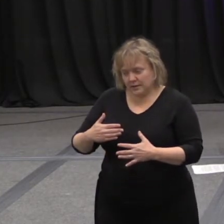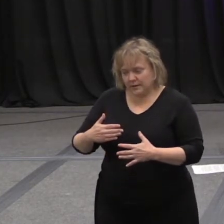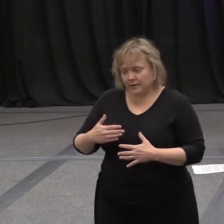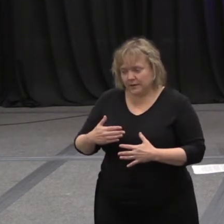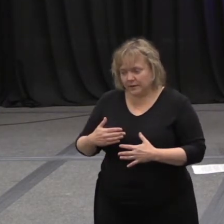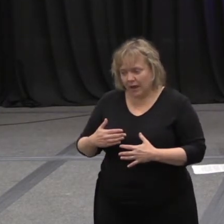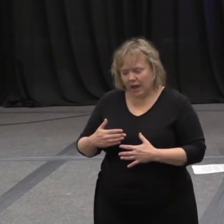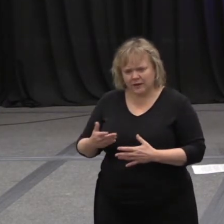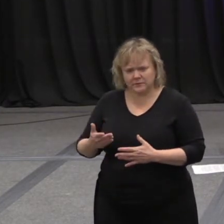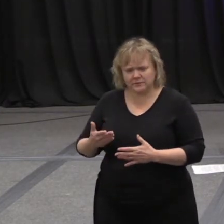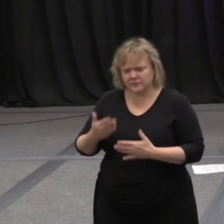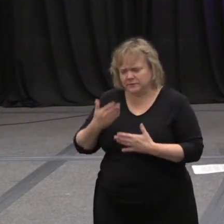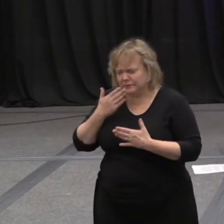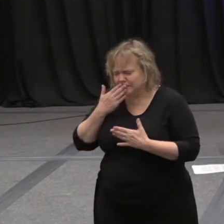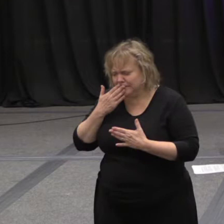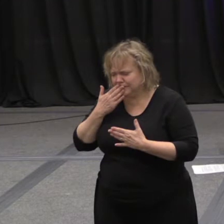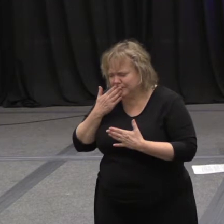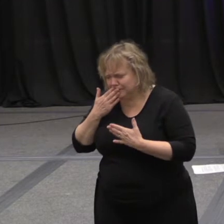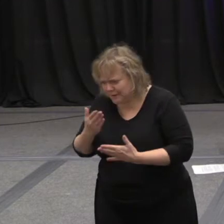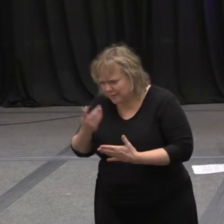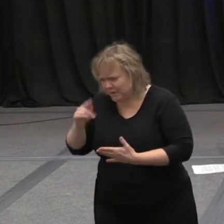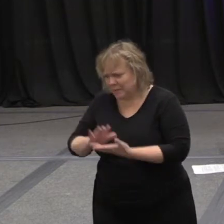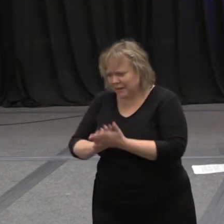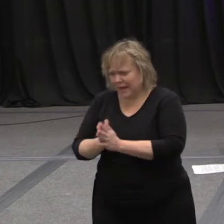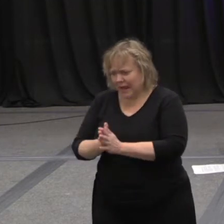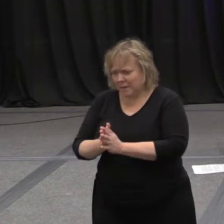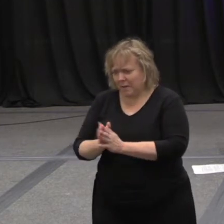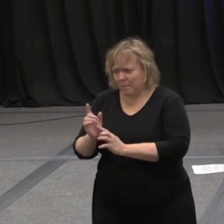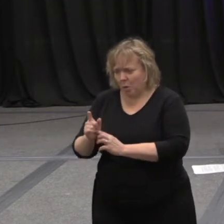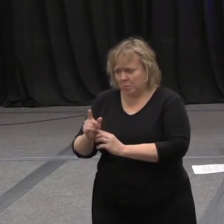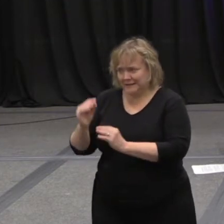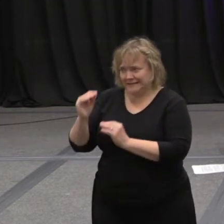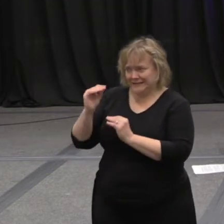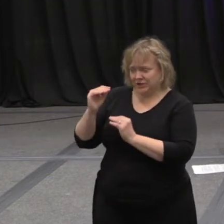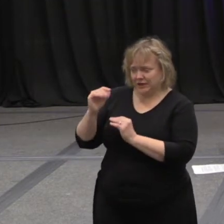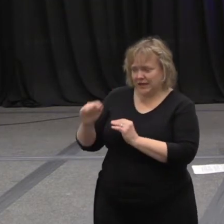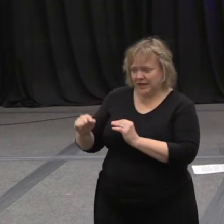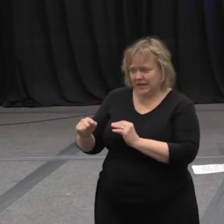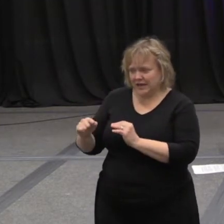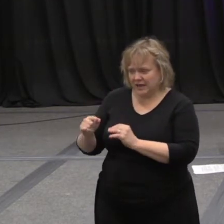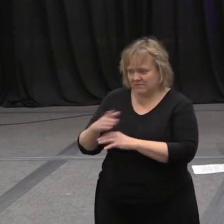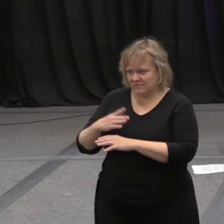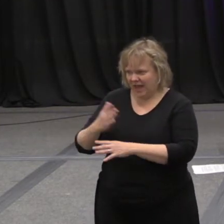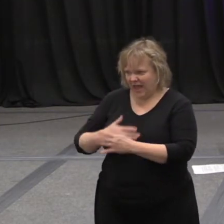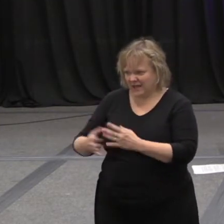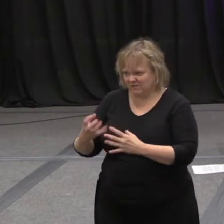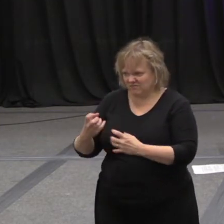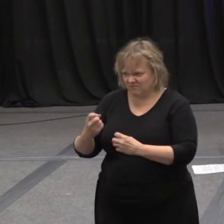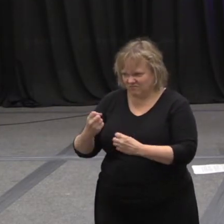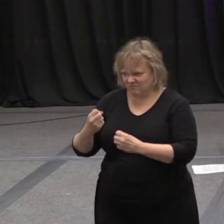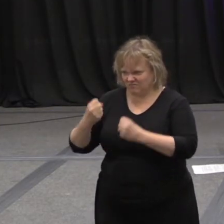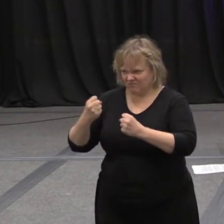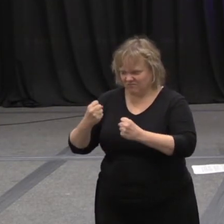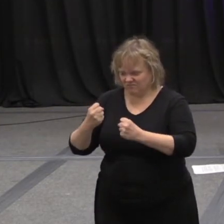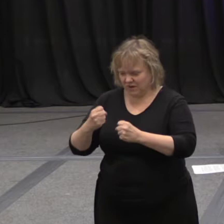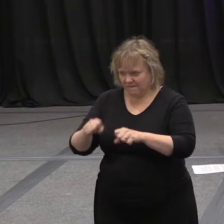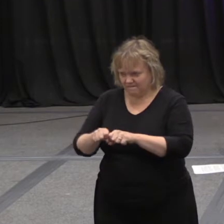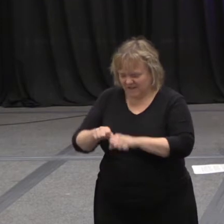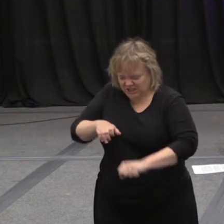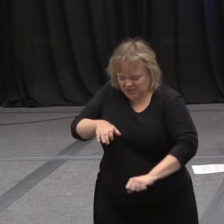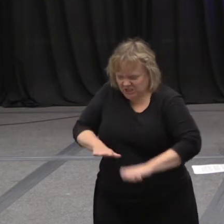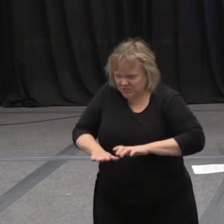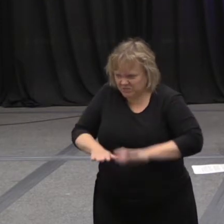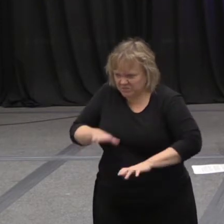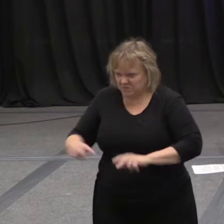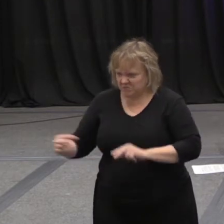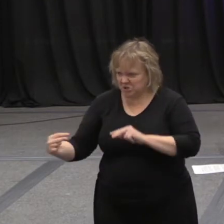And God bless him, because this was such a teachable moment for me. He balled up his fists, stomped his foot, looked